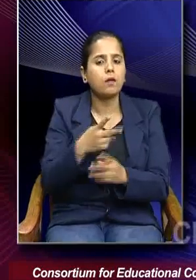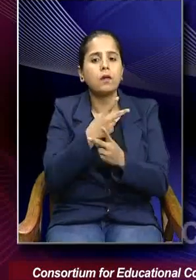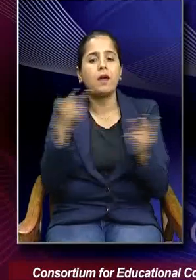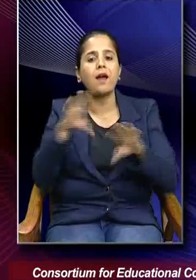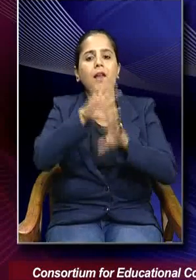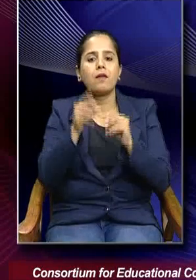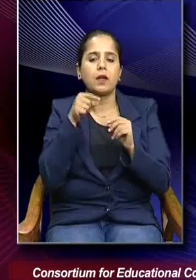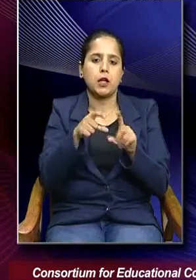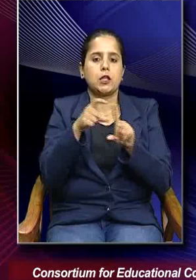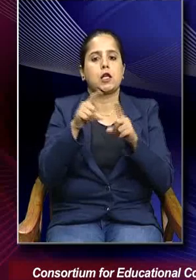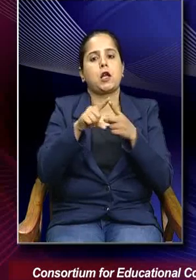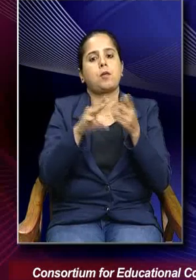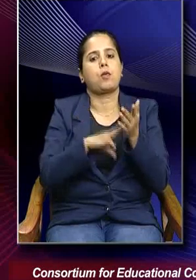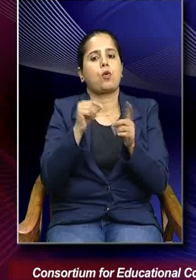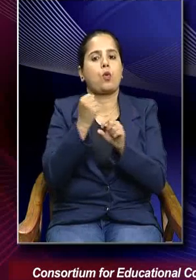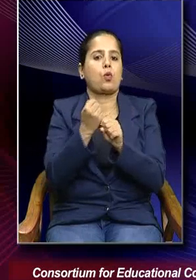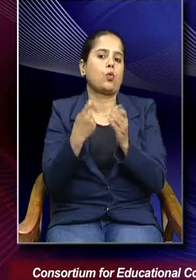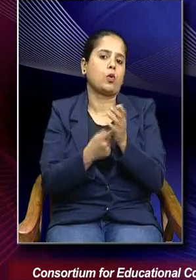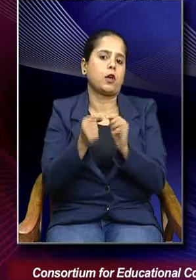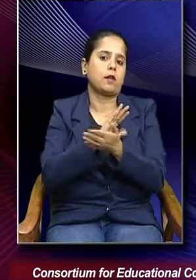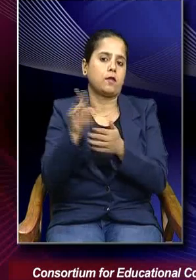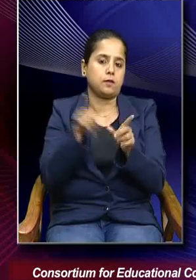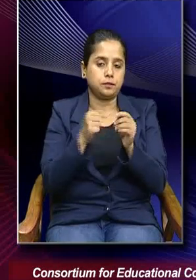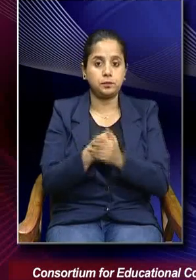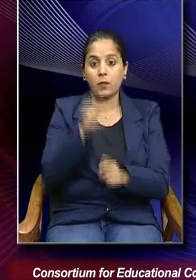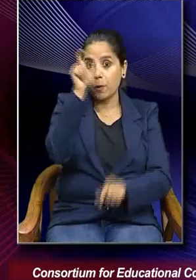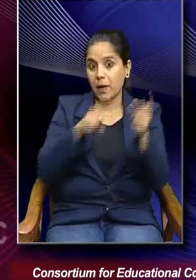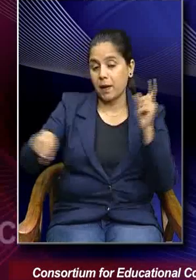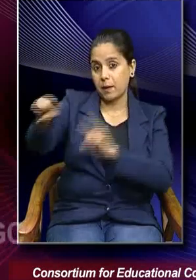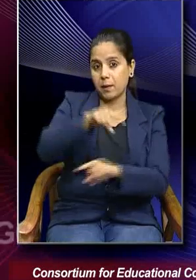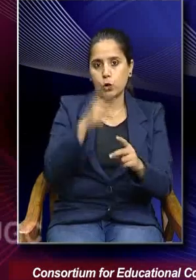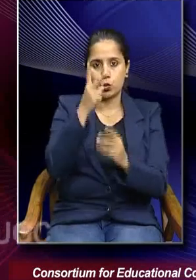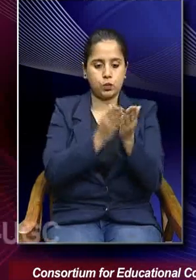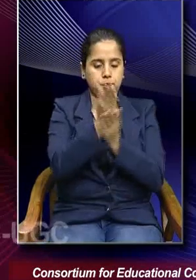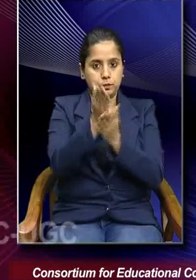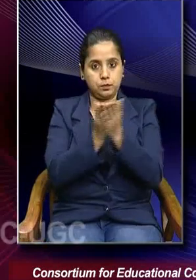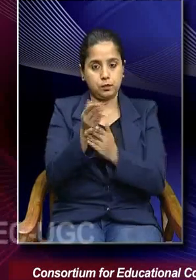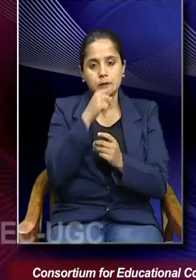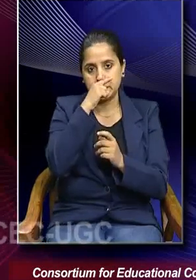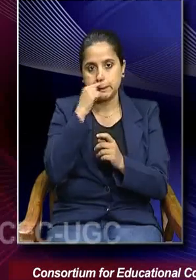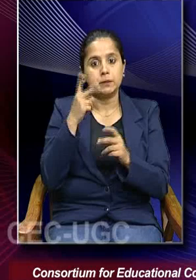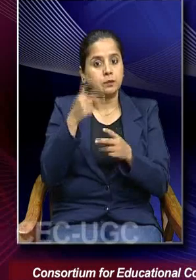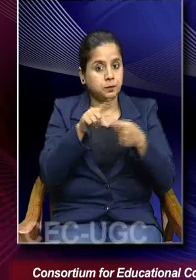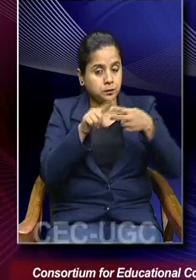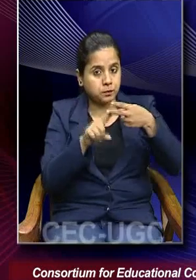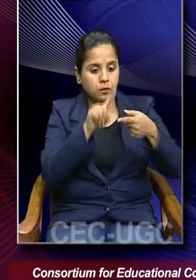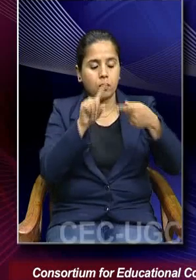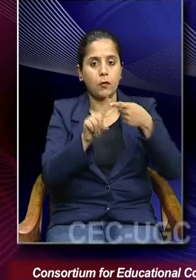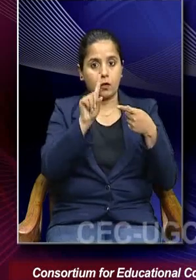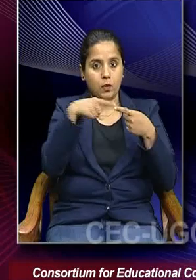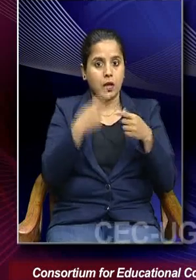of demography. So the term population covers two main areas. One is